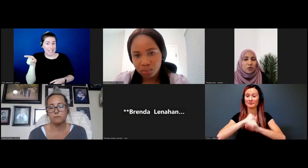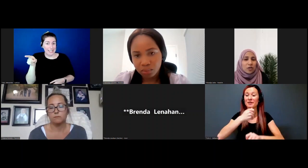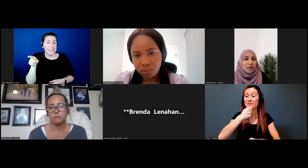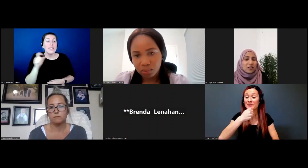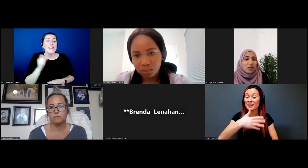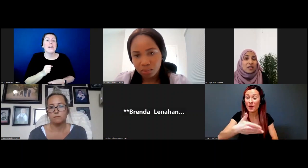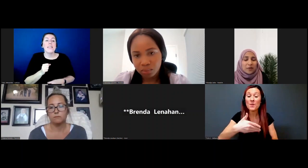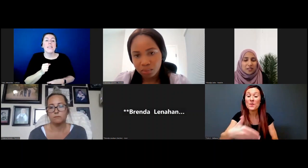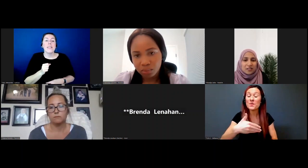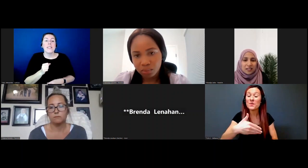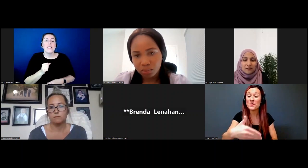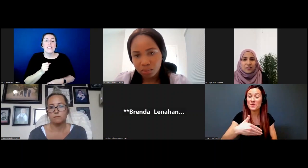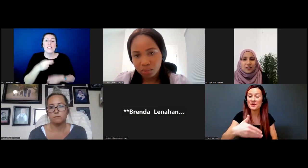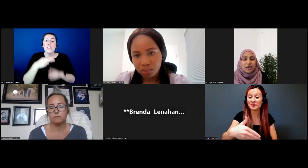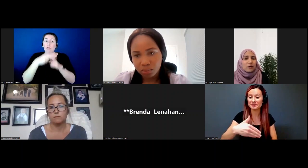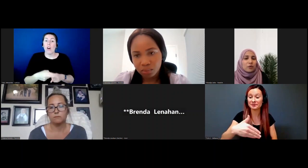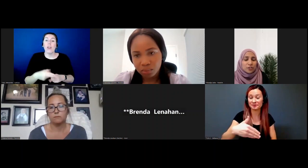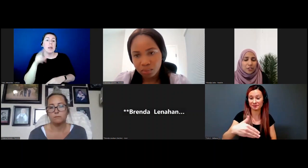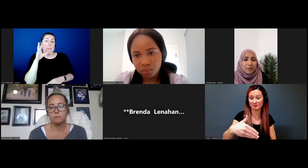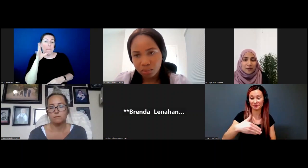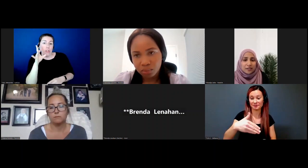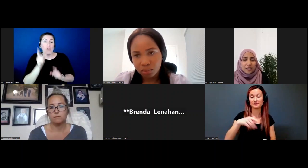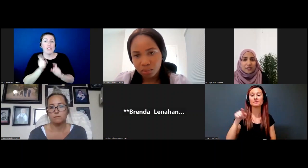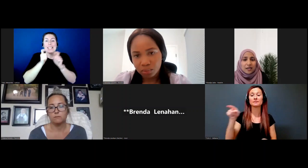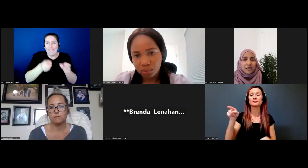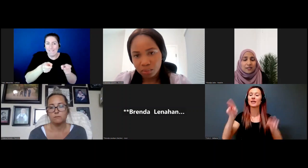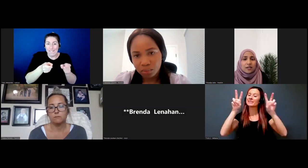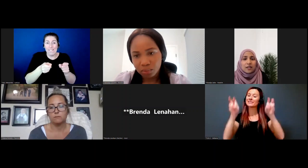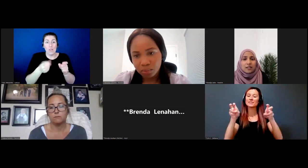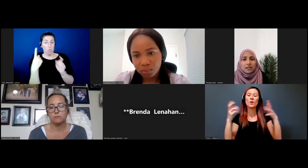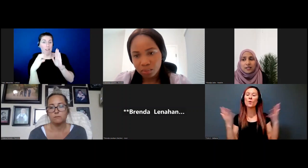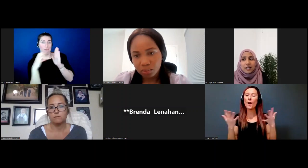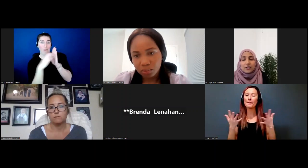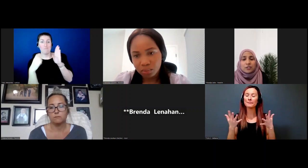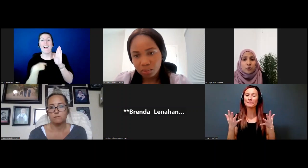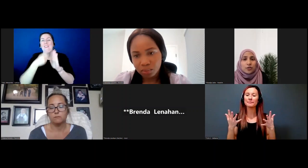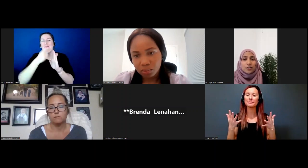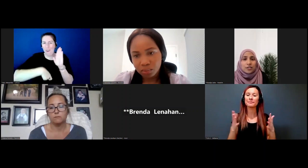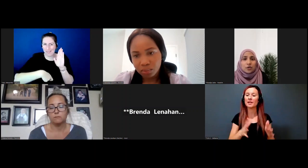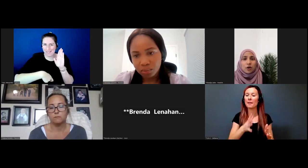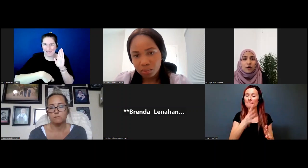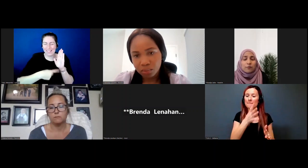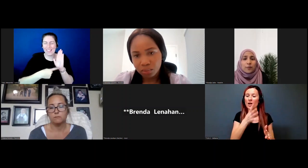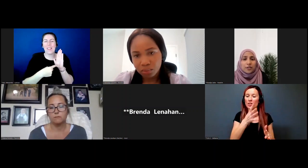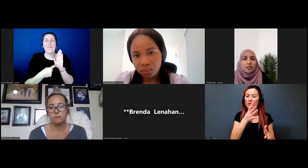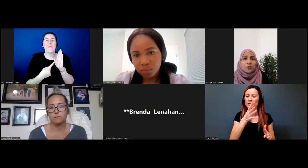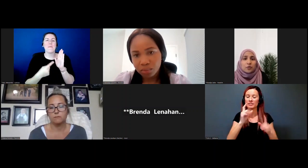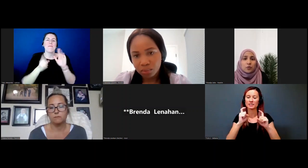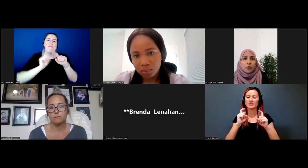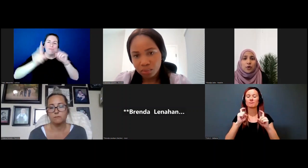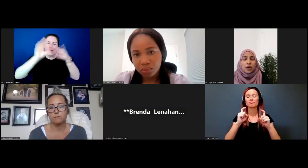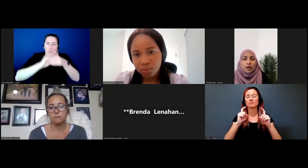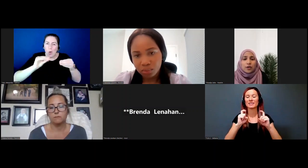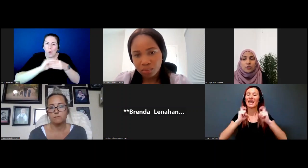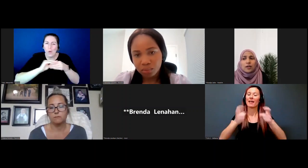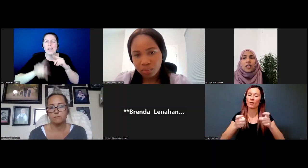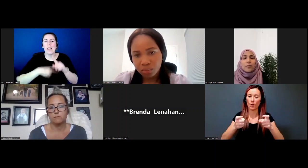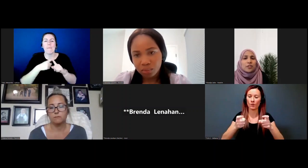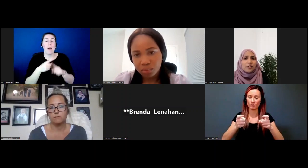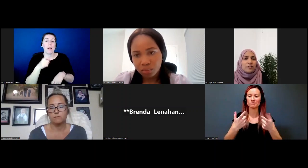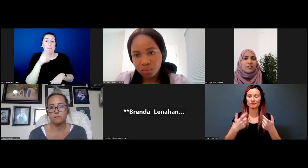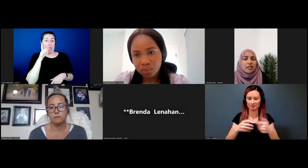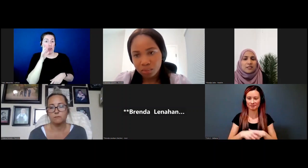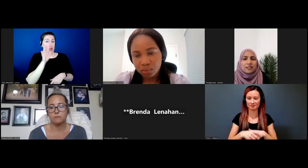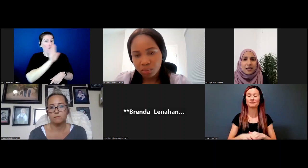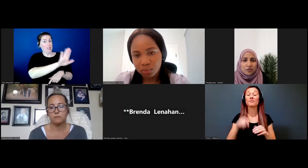it's called The Mother's Gift. And I wrote a chapter in it. And it has stories of mothers who are talking about